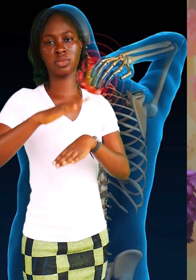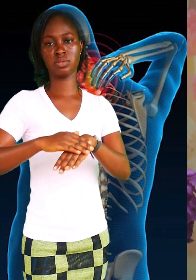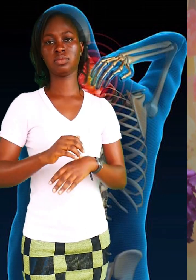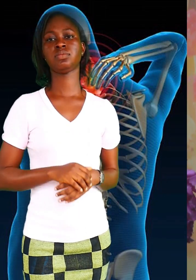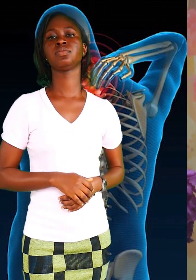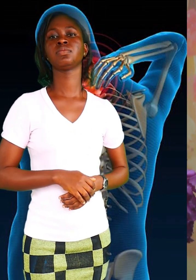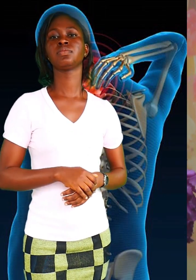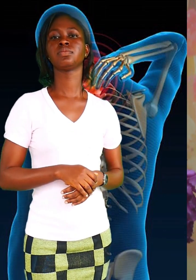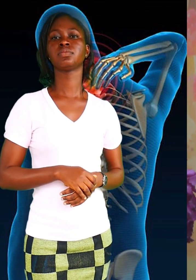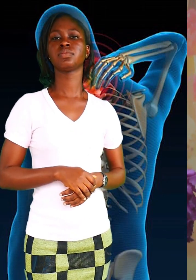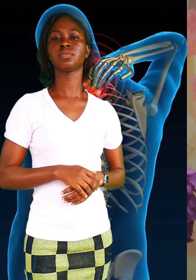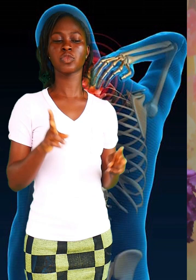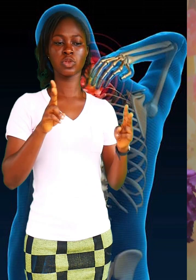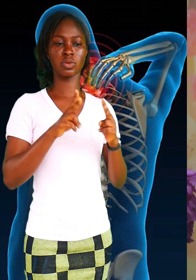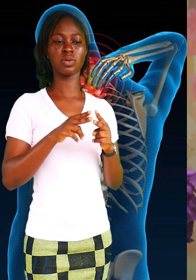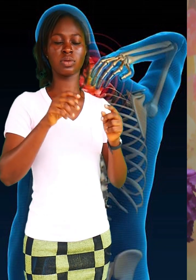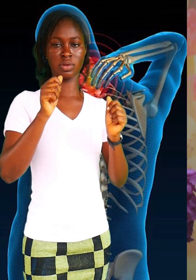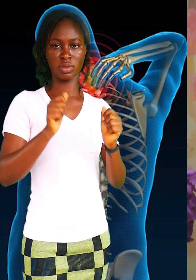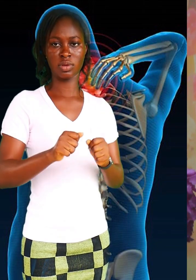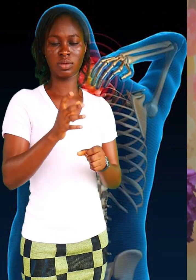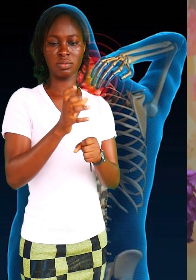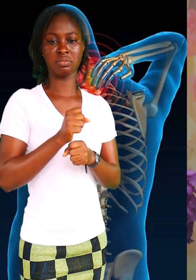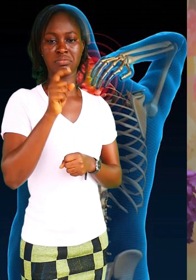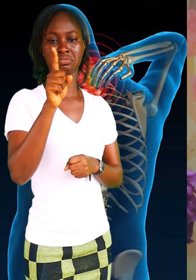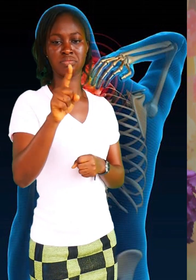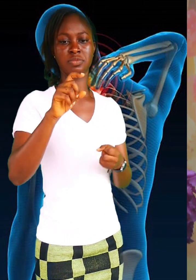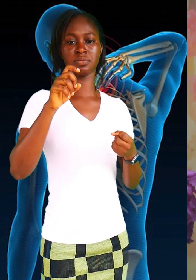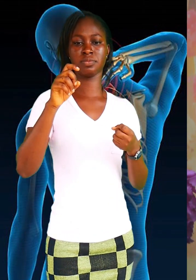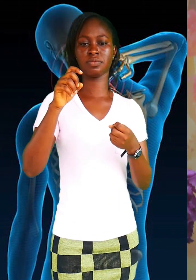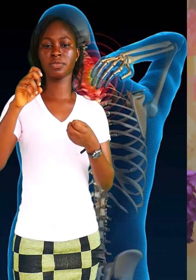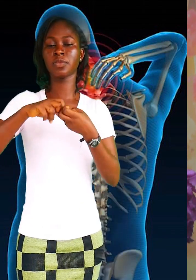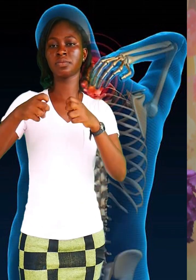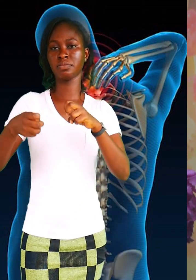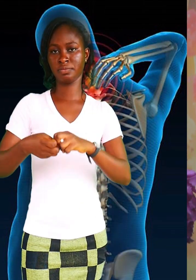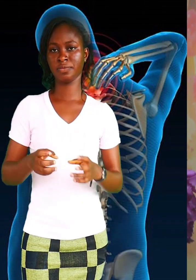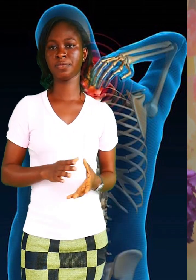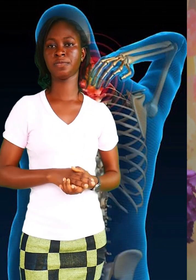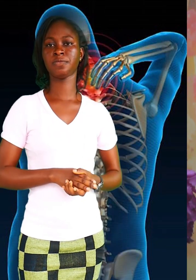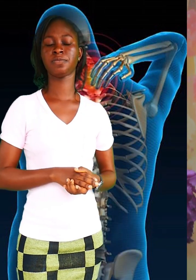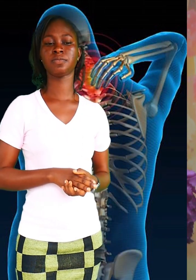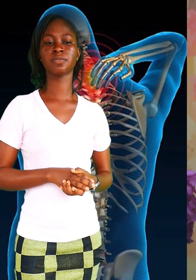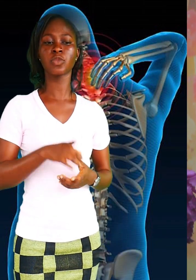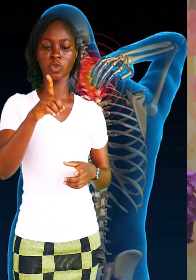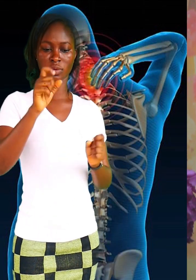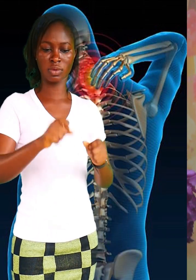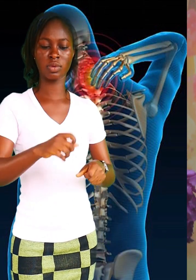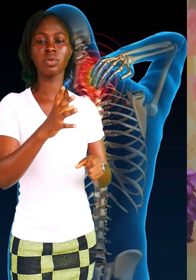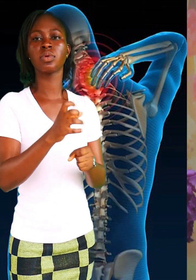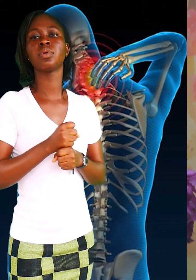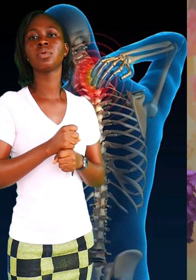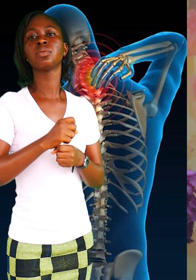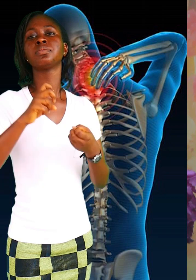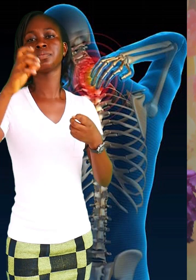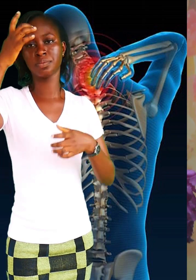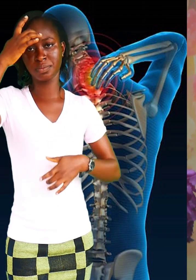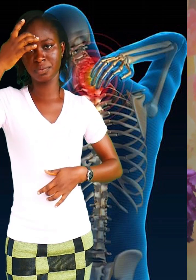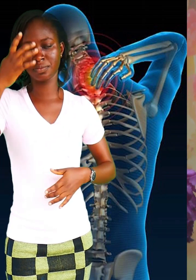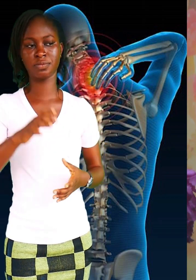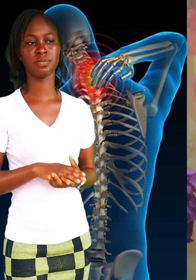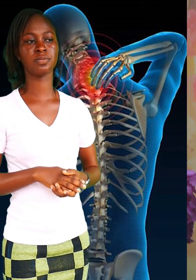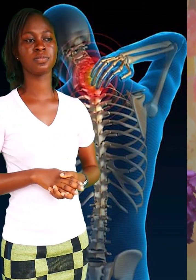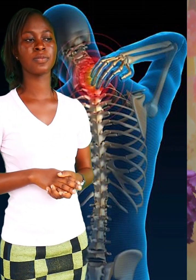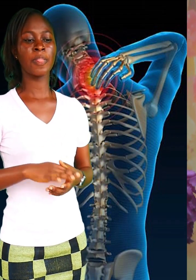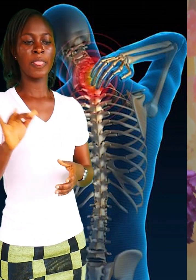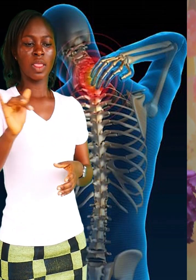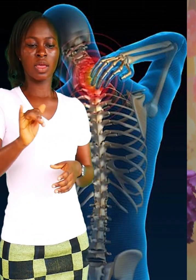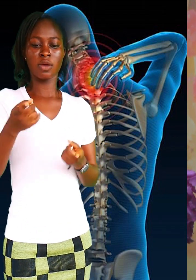mamma Hano, a bit mamma Sicino, a more problem. A bit mamma Wenya, ya dear, a was Sicino. Samson as a walk